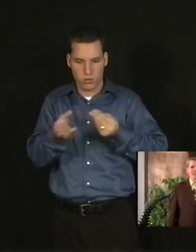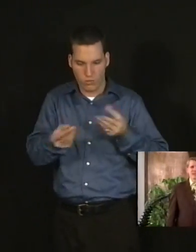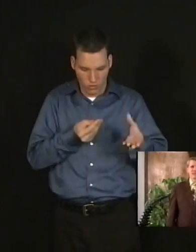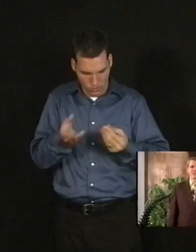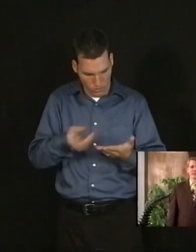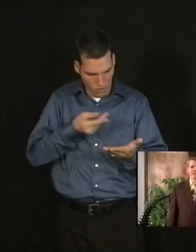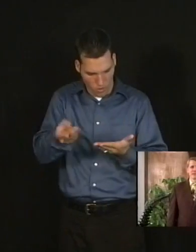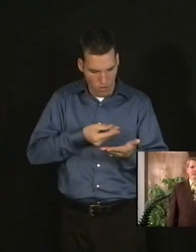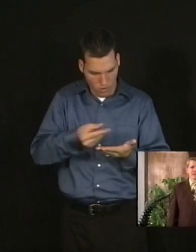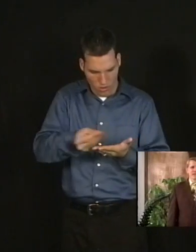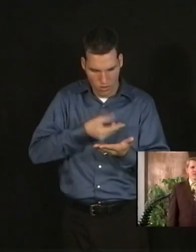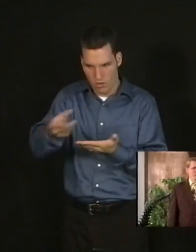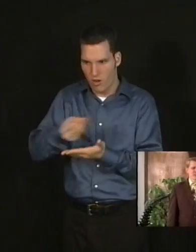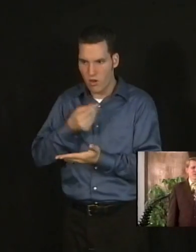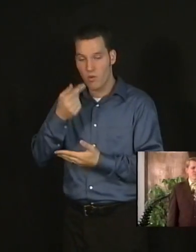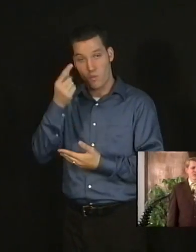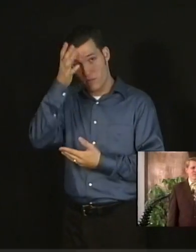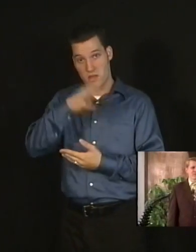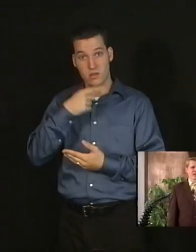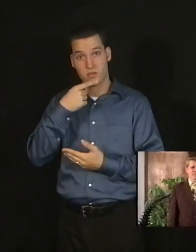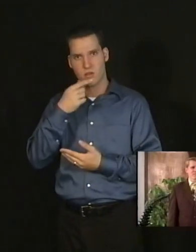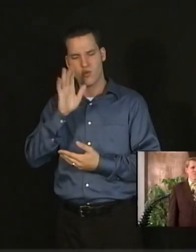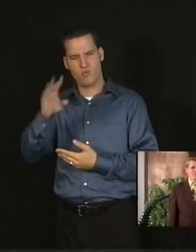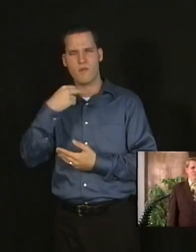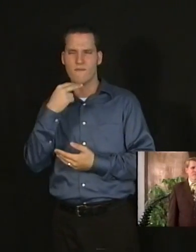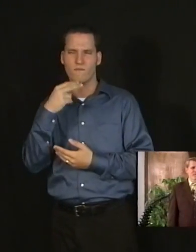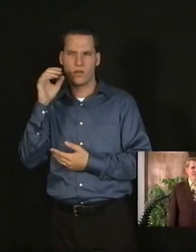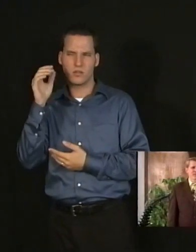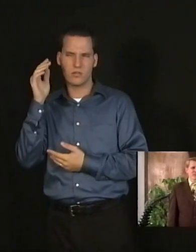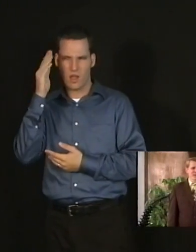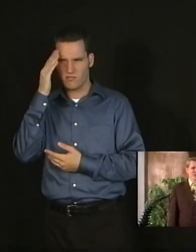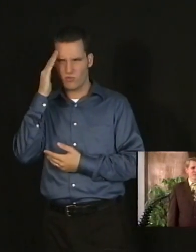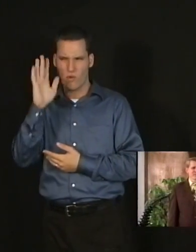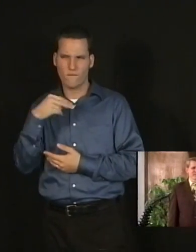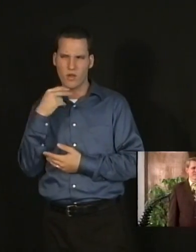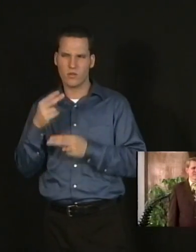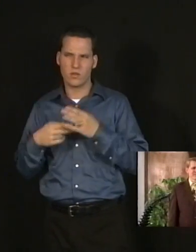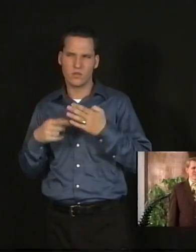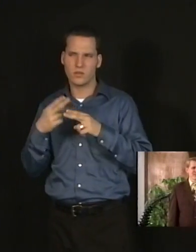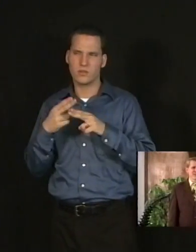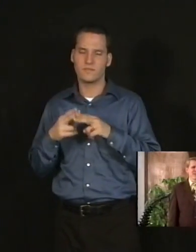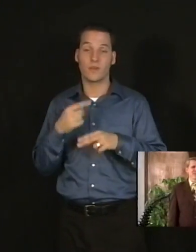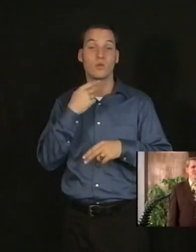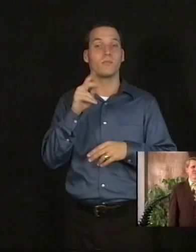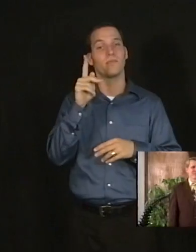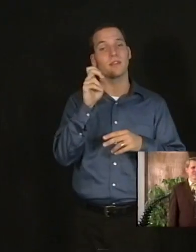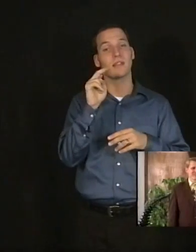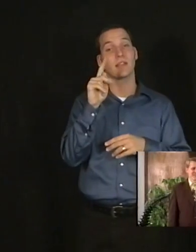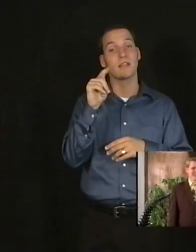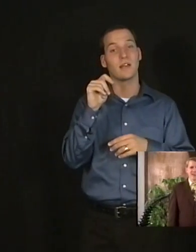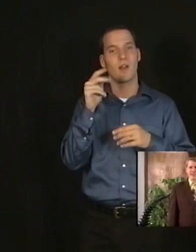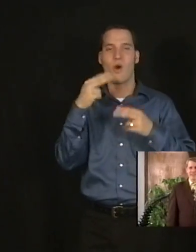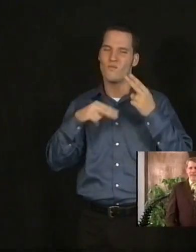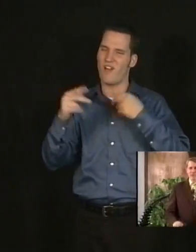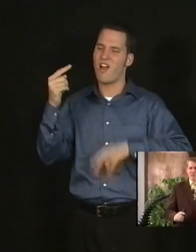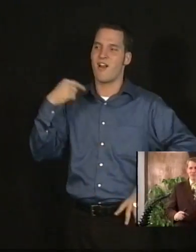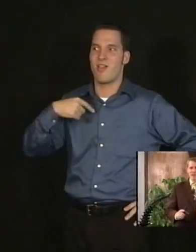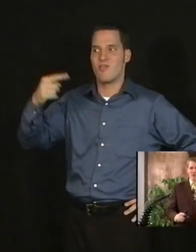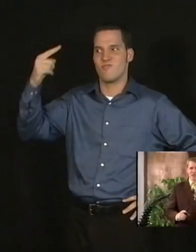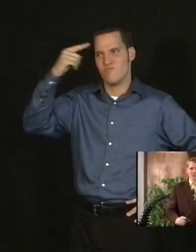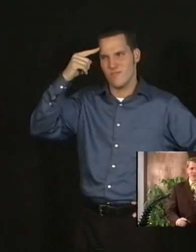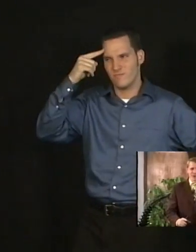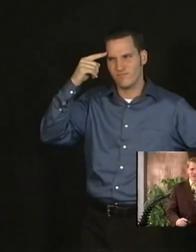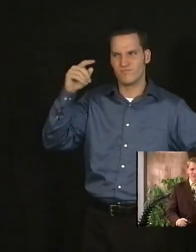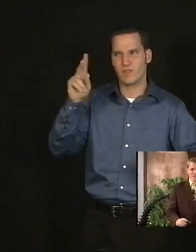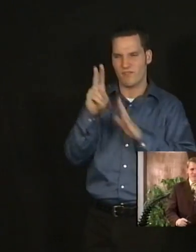finally one of the guys said, your voice sounds familiar, what's your name? I said, Kent Hovind. He said, I thought so. They taped a piece